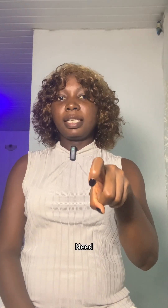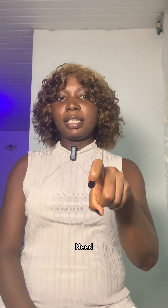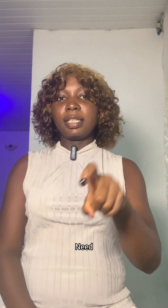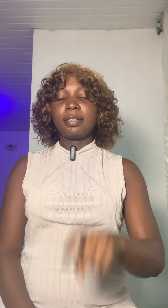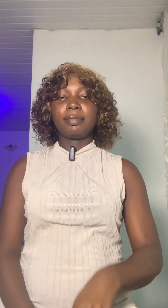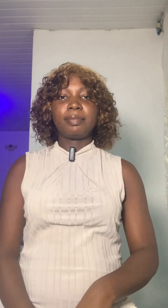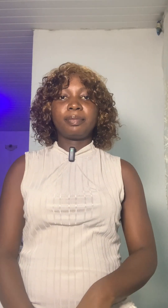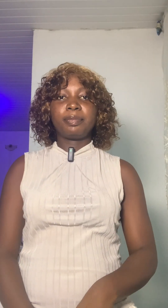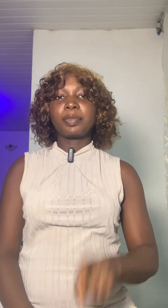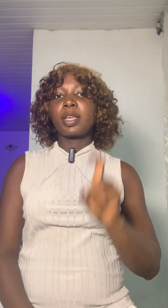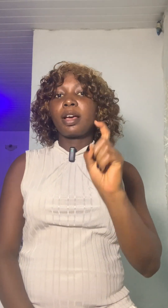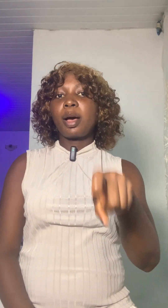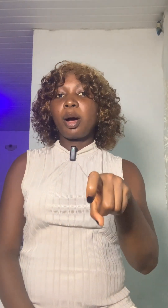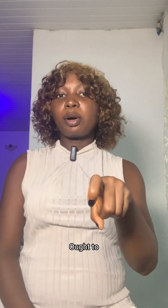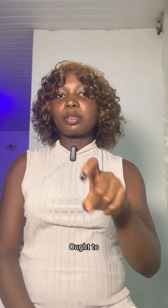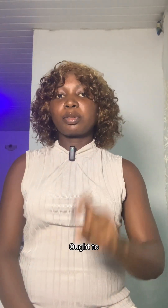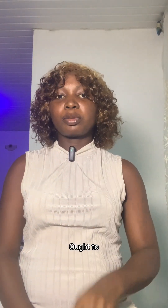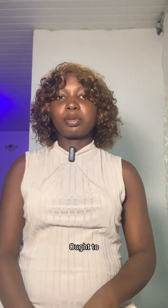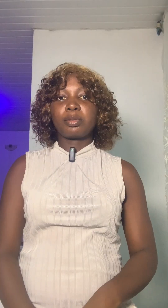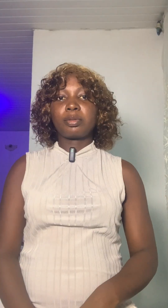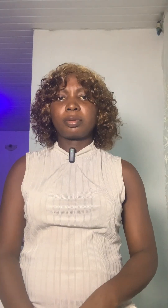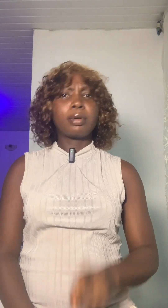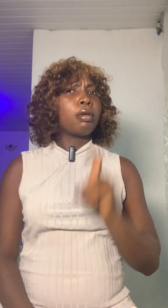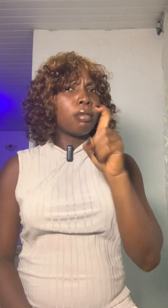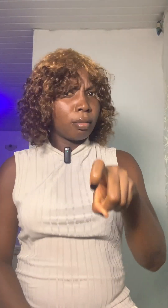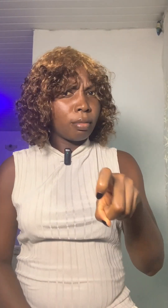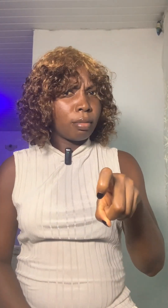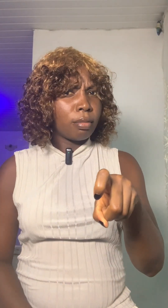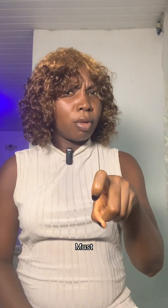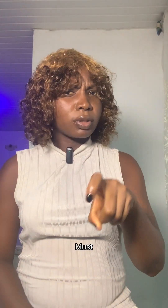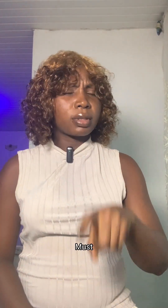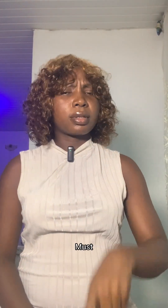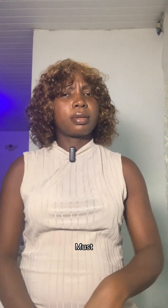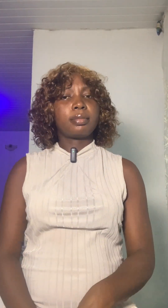Need. Ought to. Must.